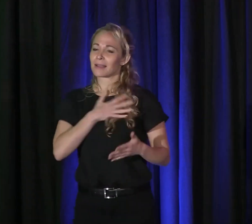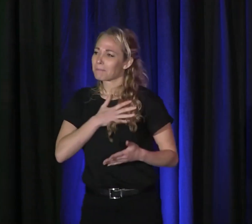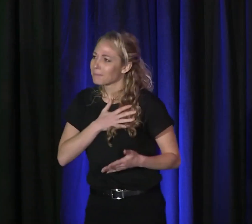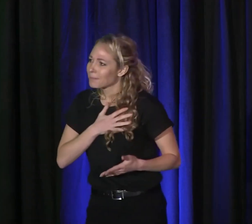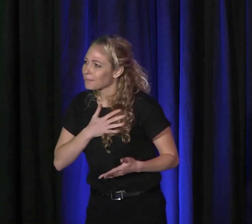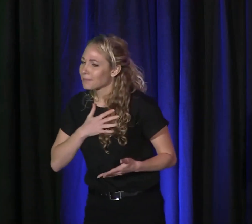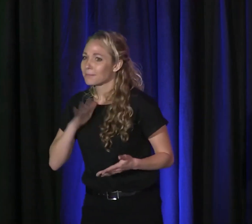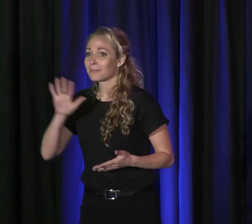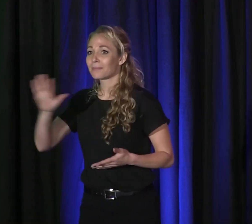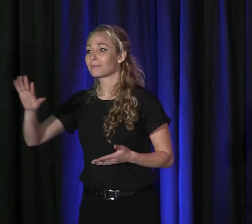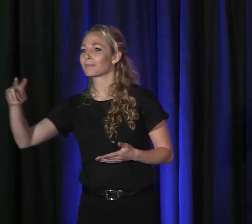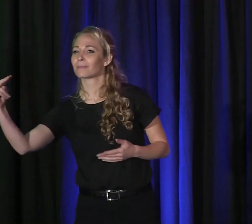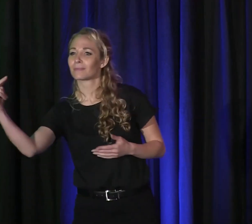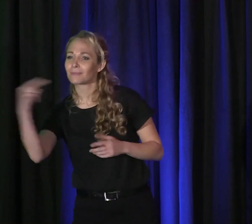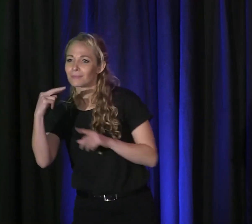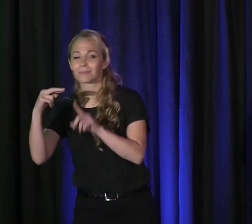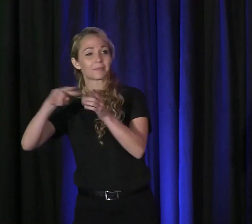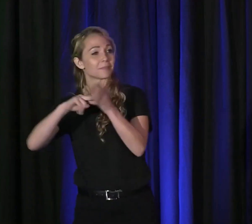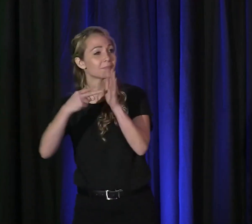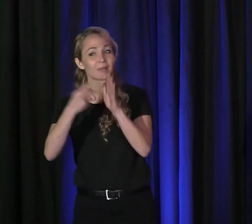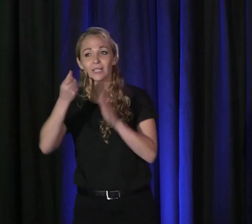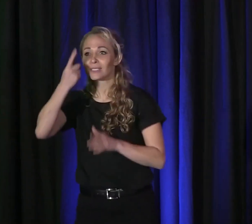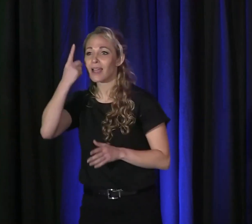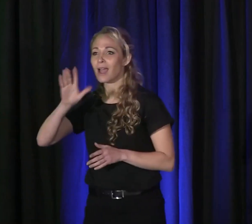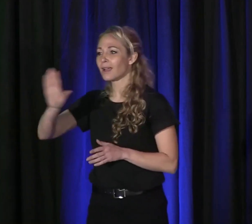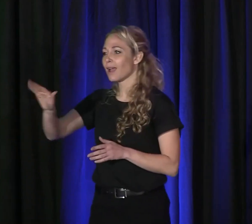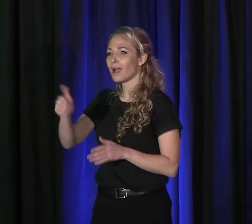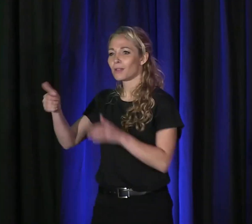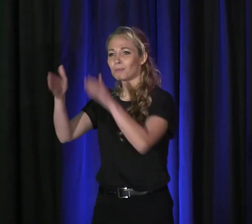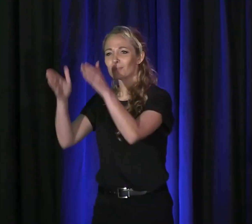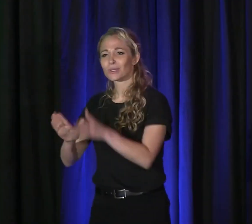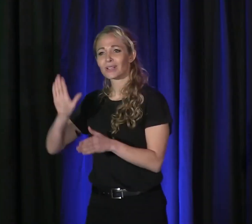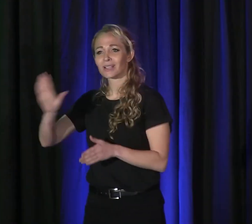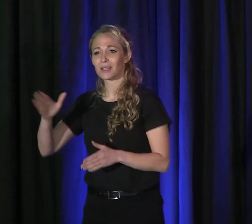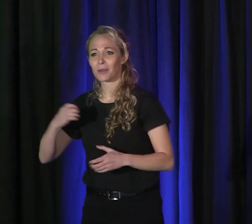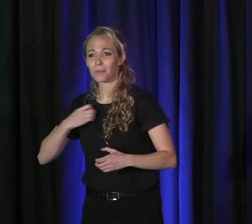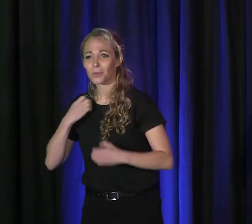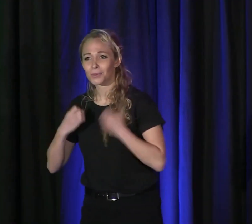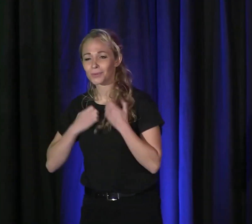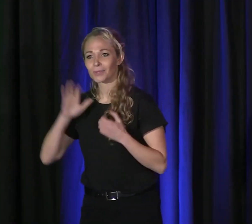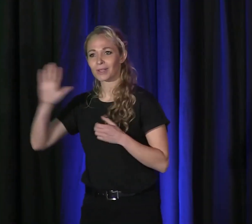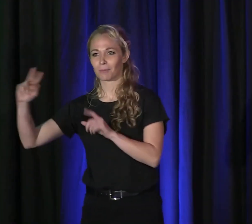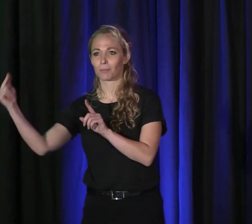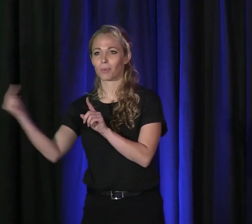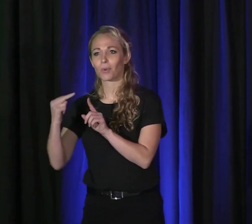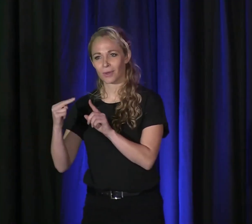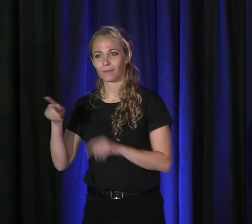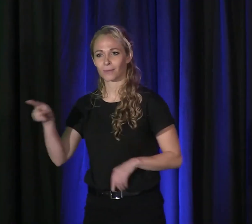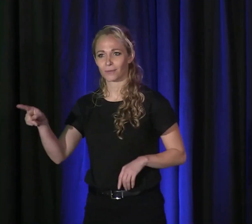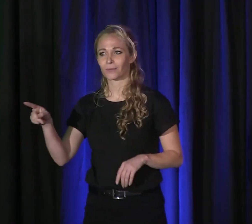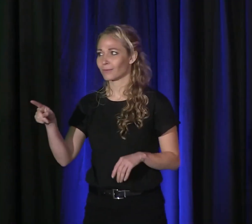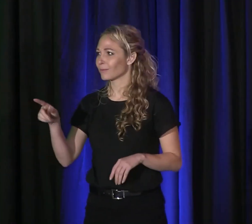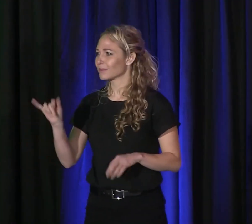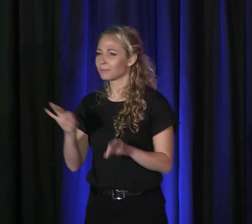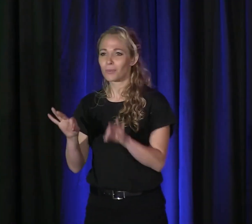another part of Bowman's model. So empathy means understanding another person's emotions and their perspective, their point of